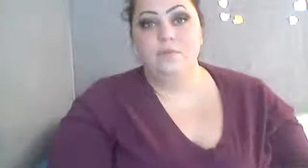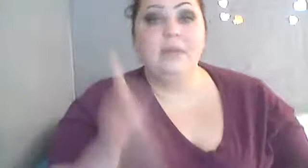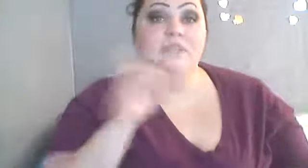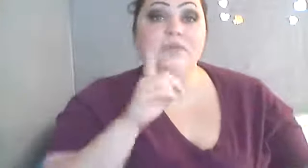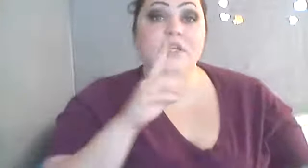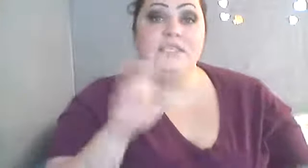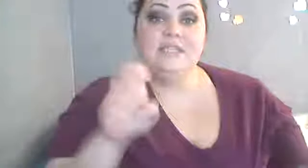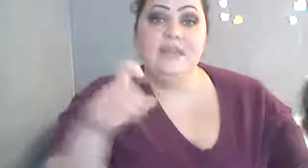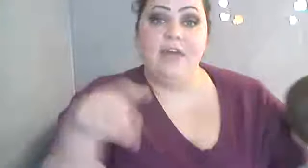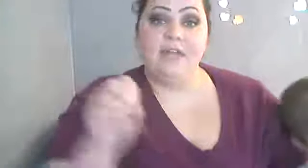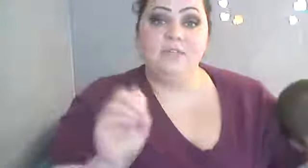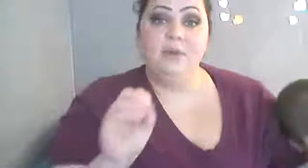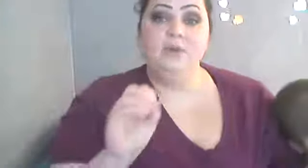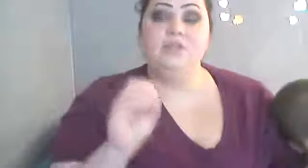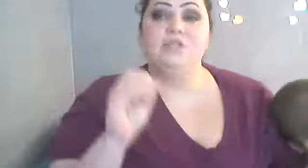But as far as the Deaf Expo, there's a